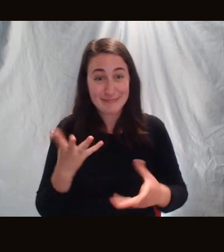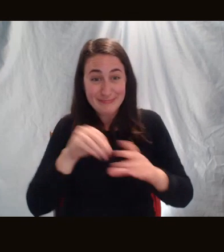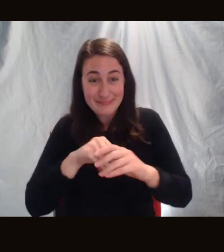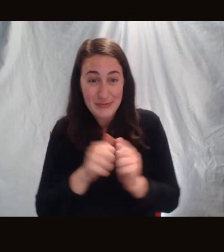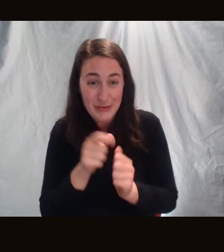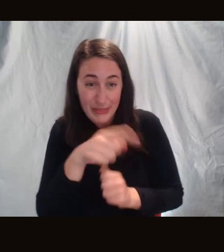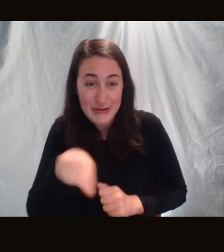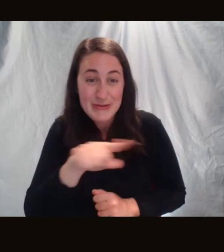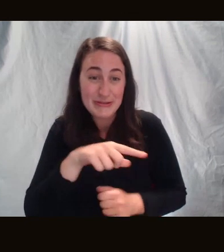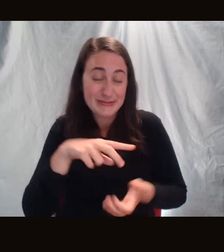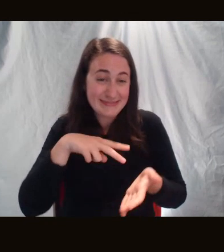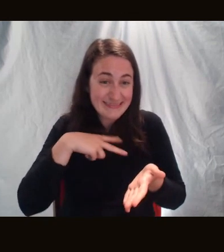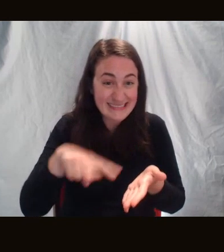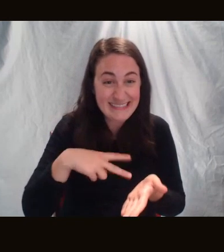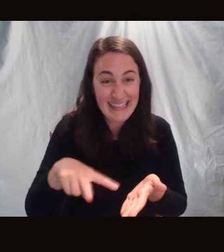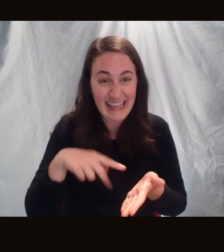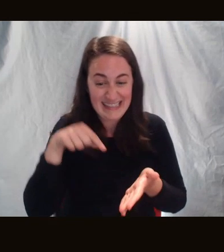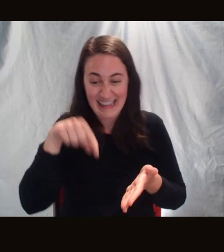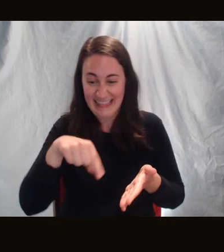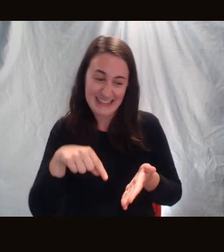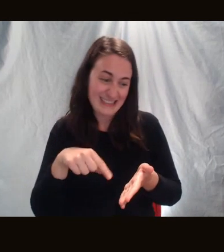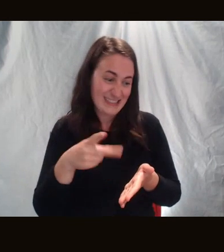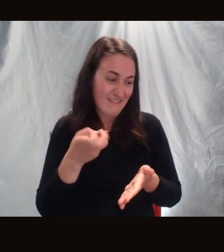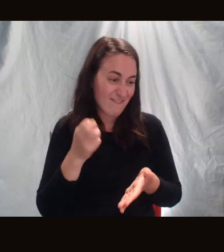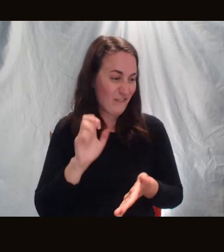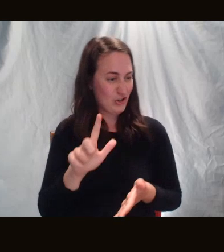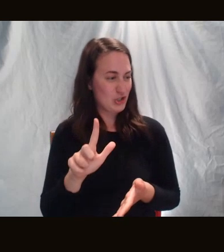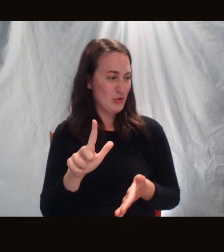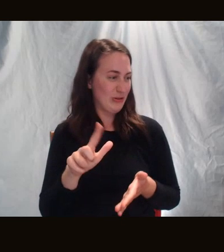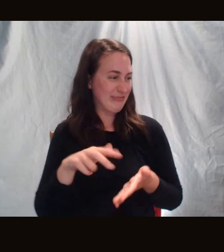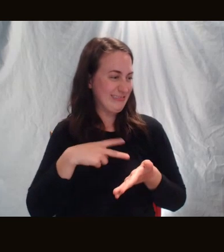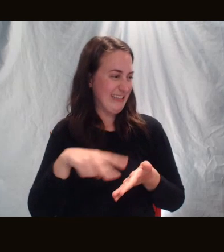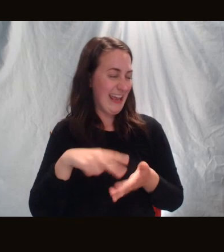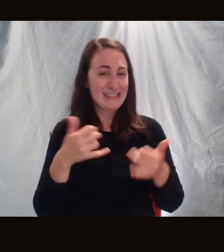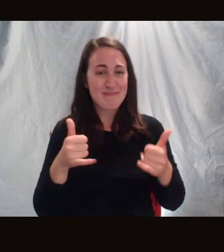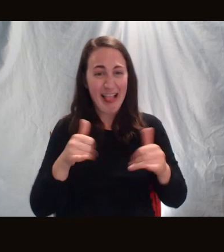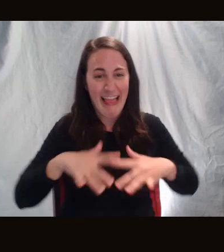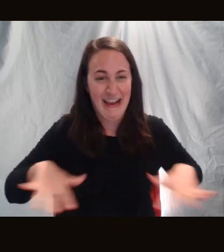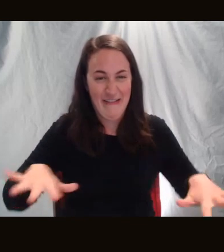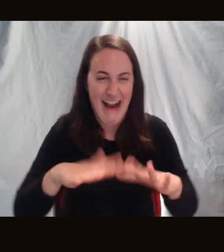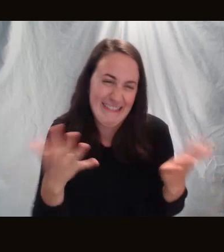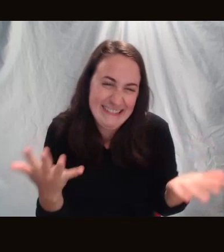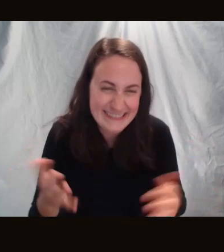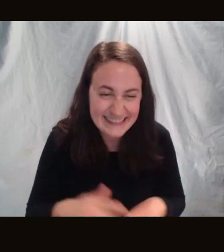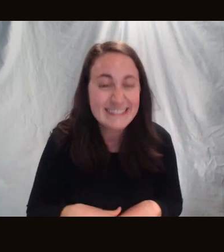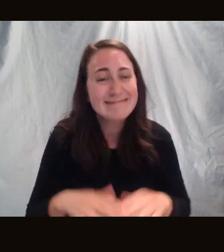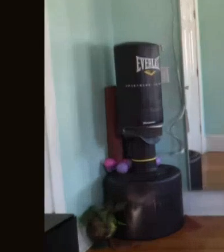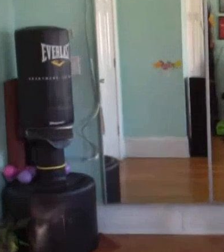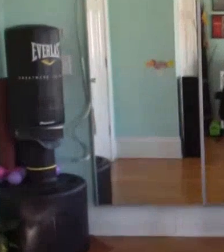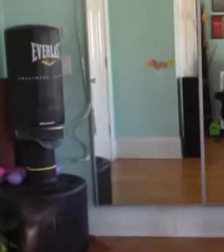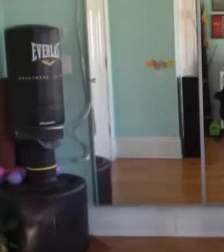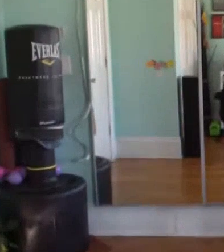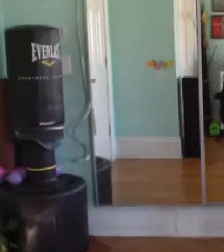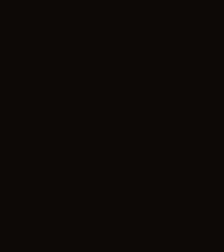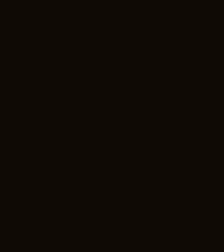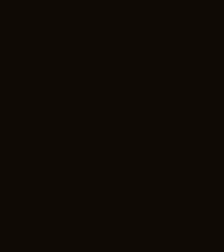space, virtual dance playground. Sometimes I like to call it that way. So till next time, bye-bye. Bye.